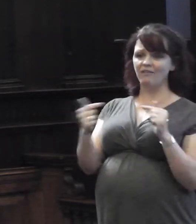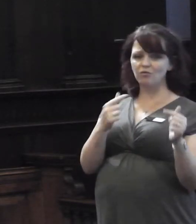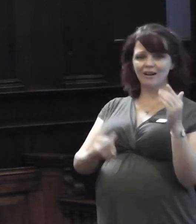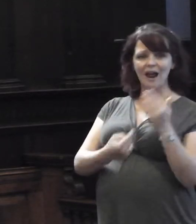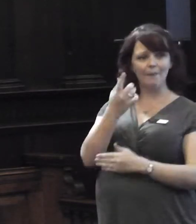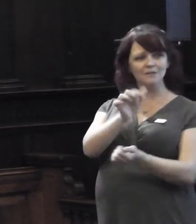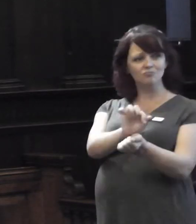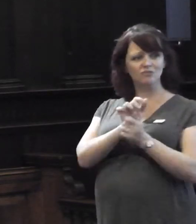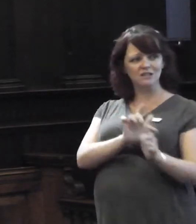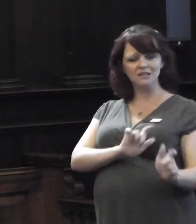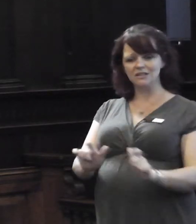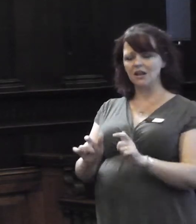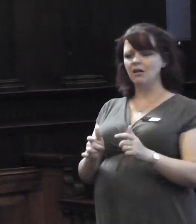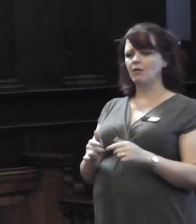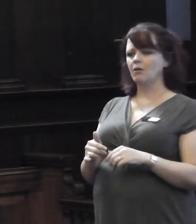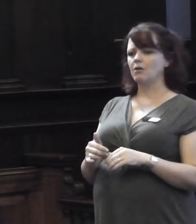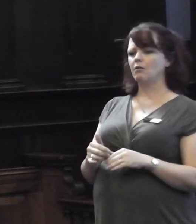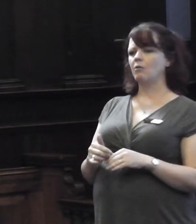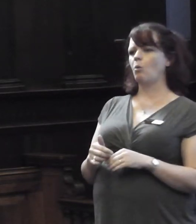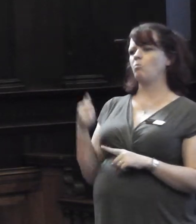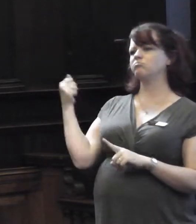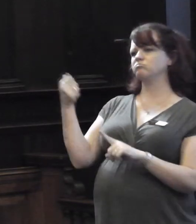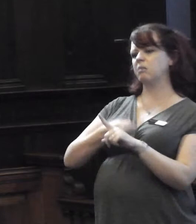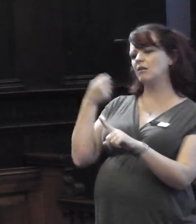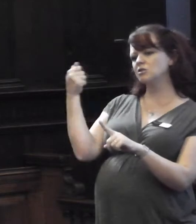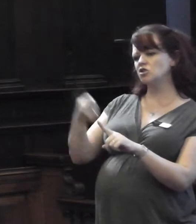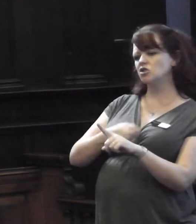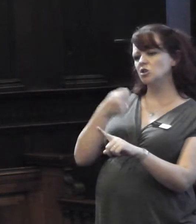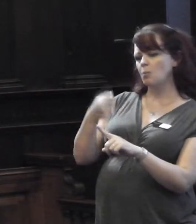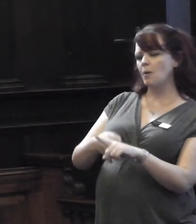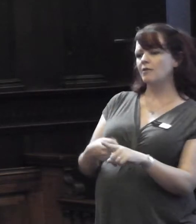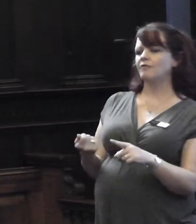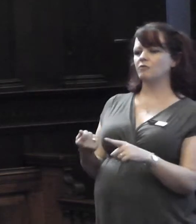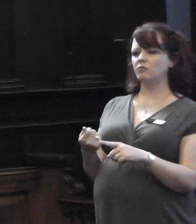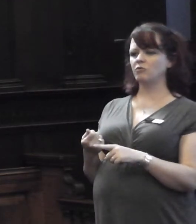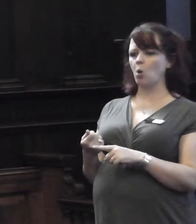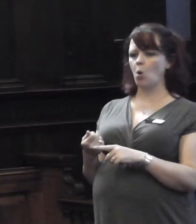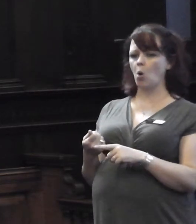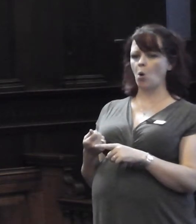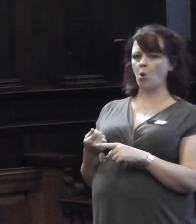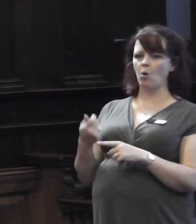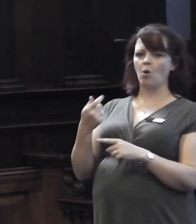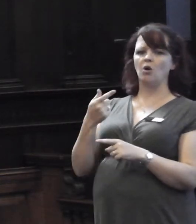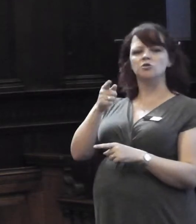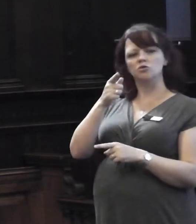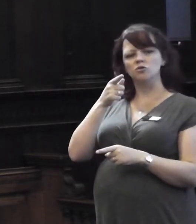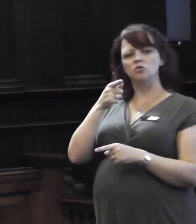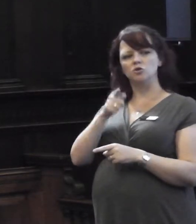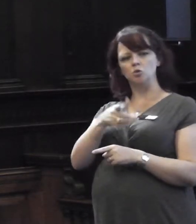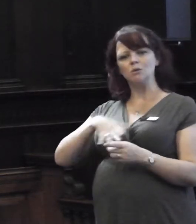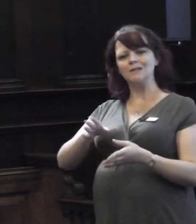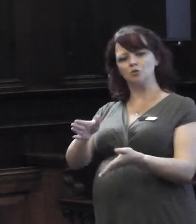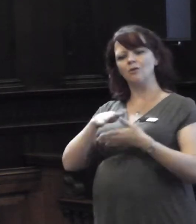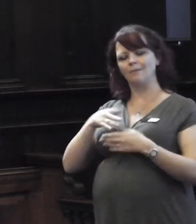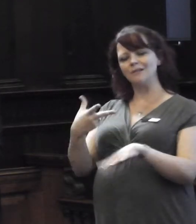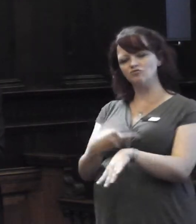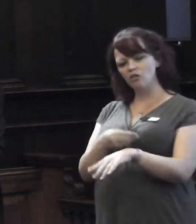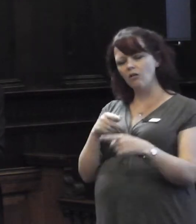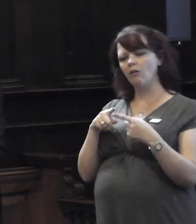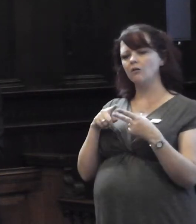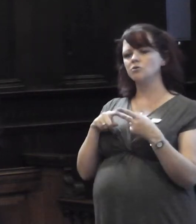punishment for non-payment of a debt, usually a drugs debt, conflict between two rival